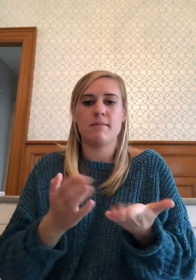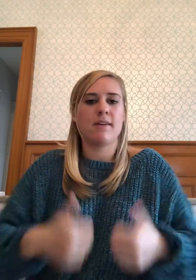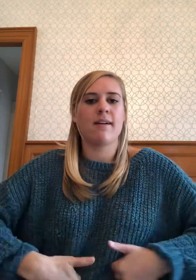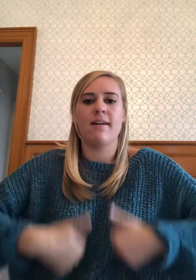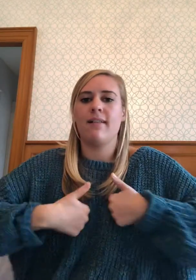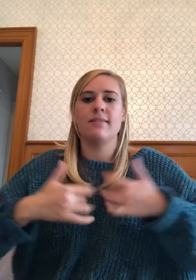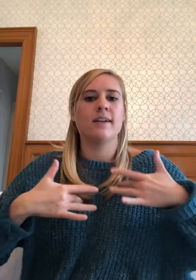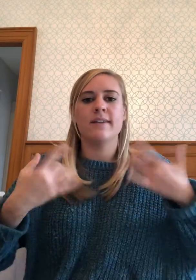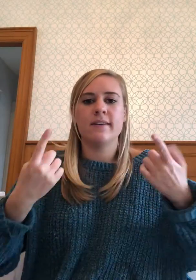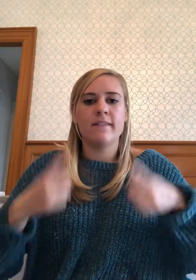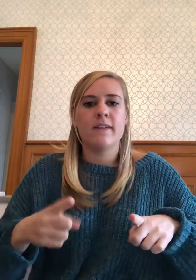where